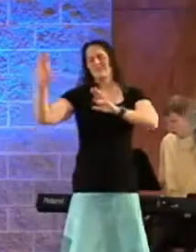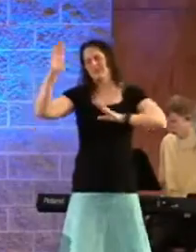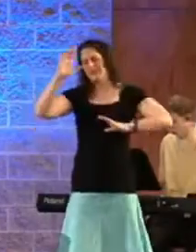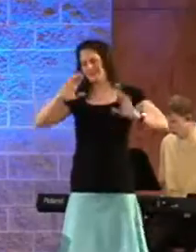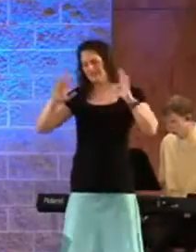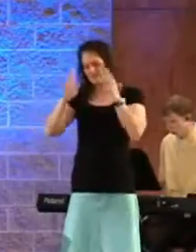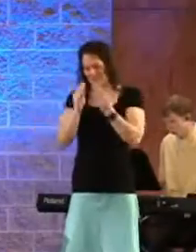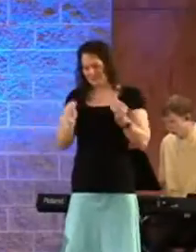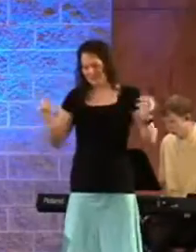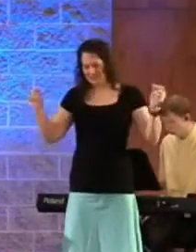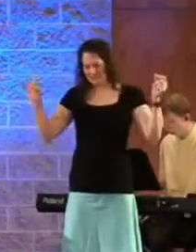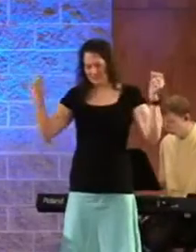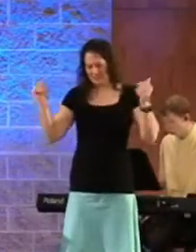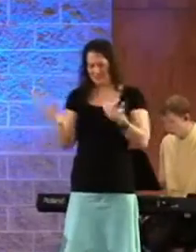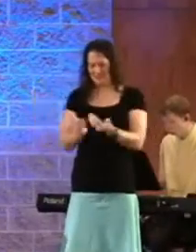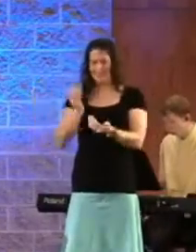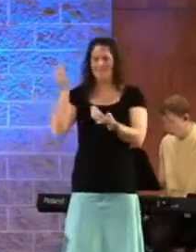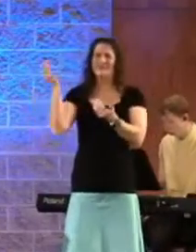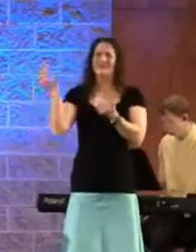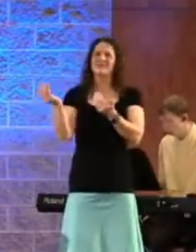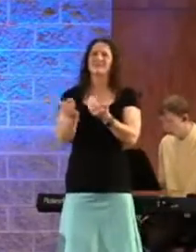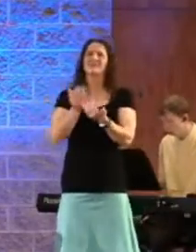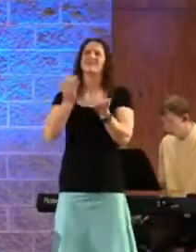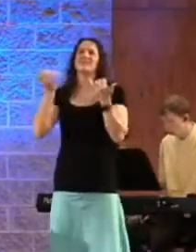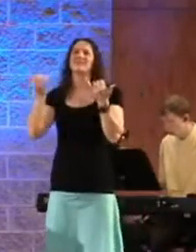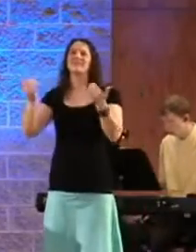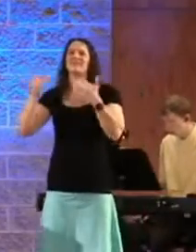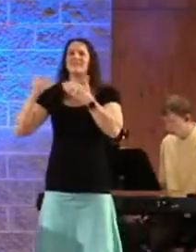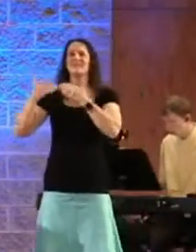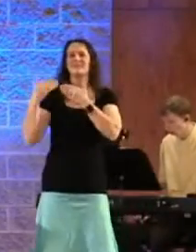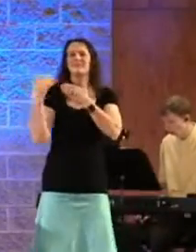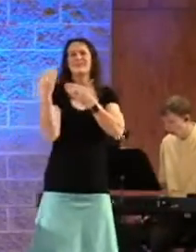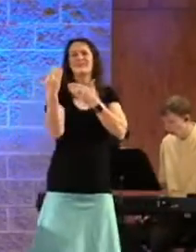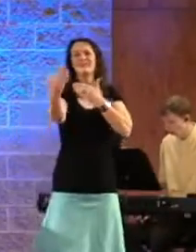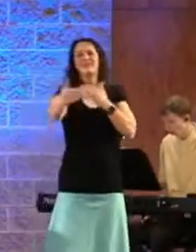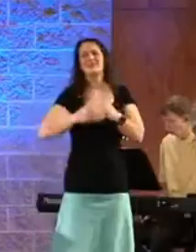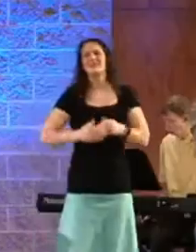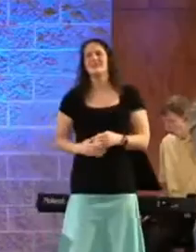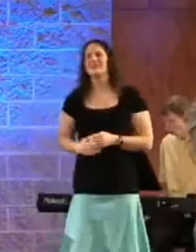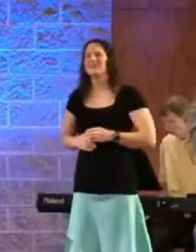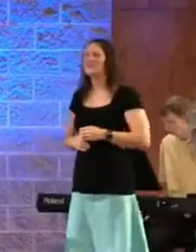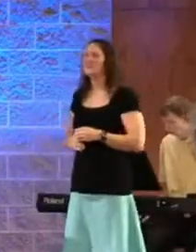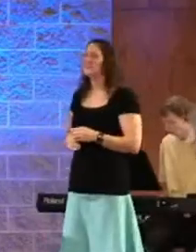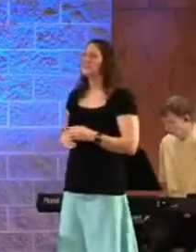My yoke is easy now.